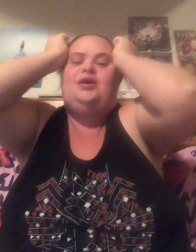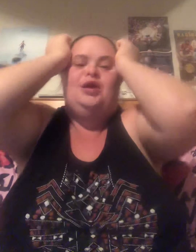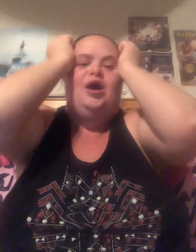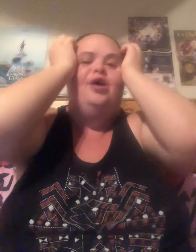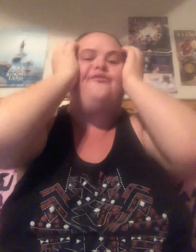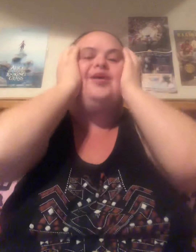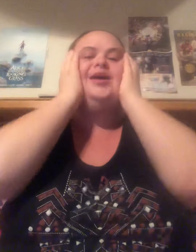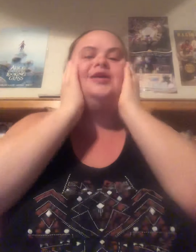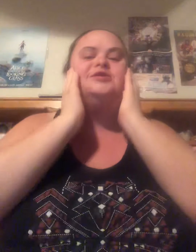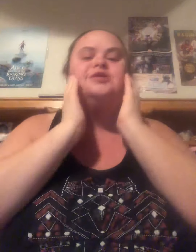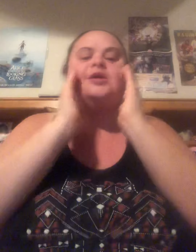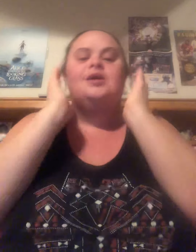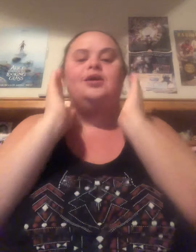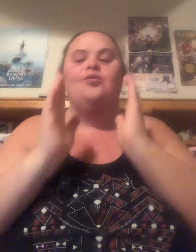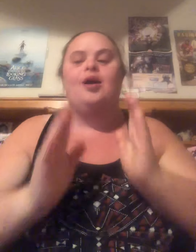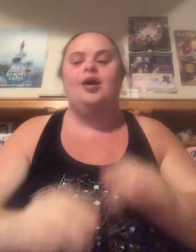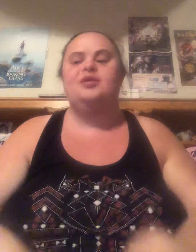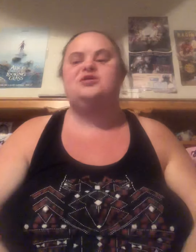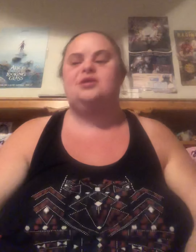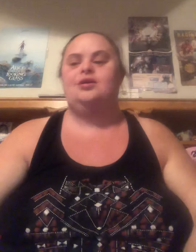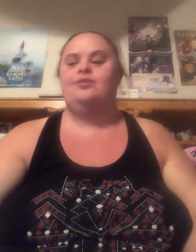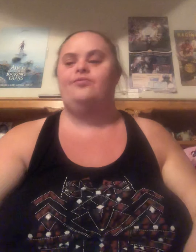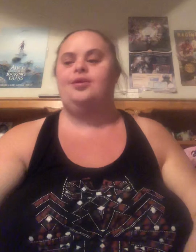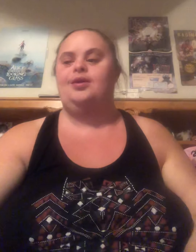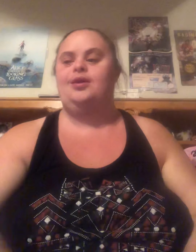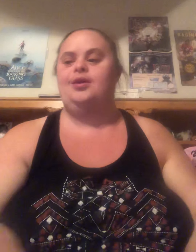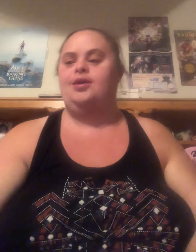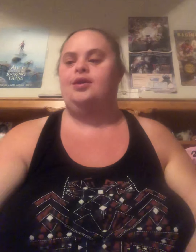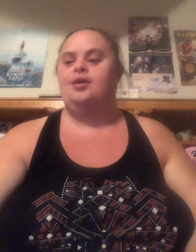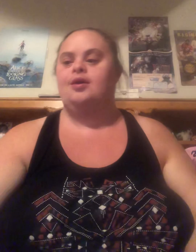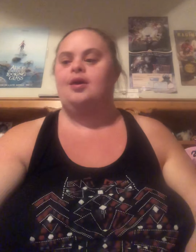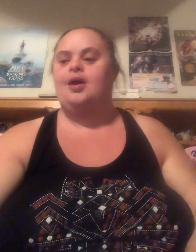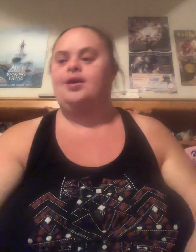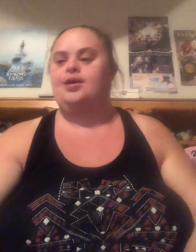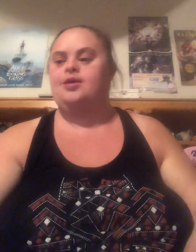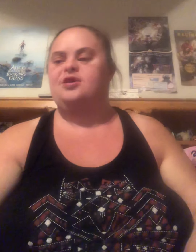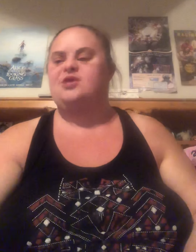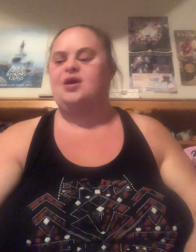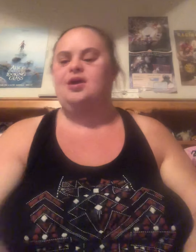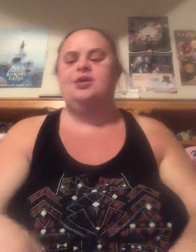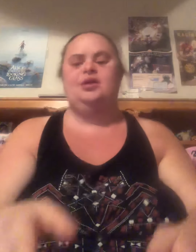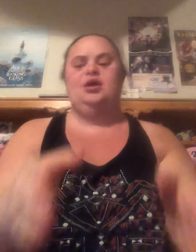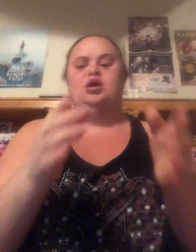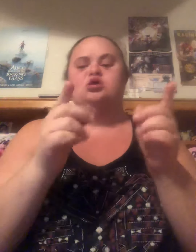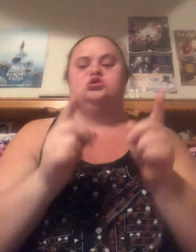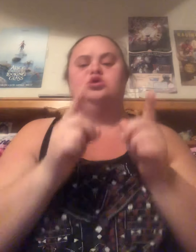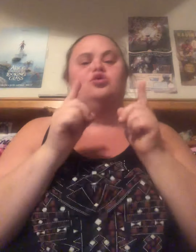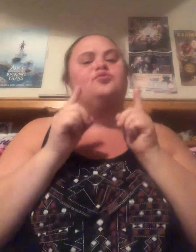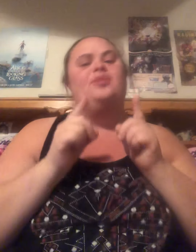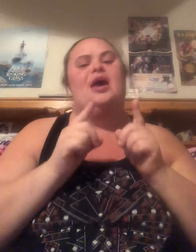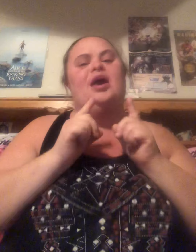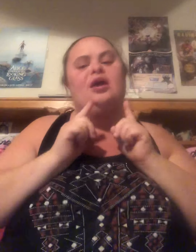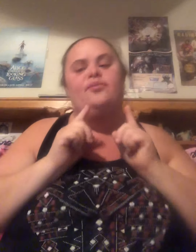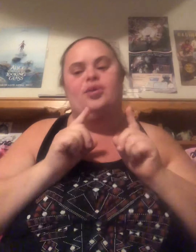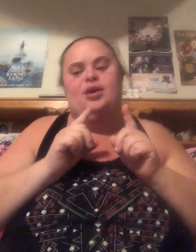your face, you haunting me. I guess I need you, baby.